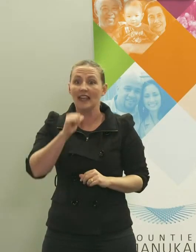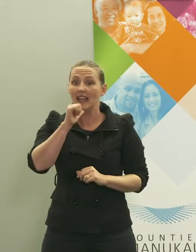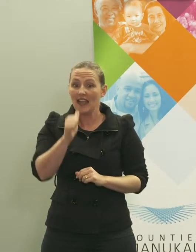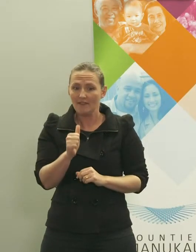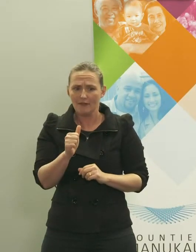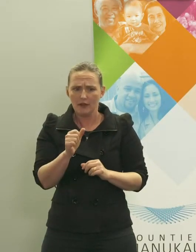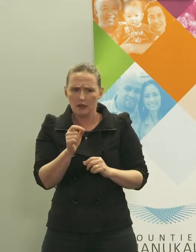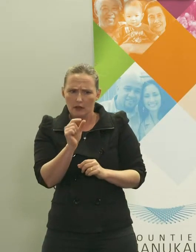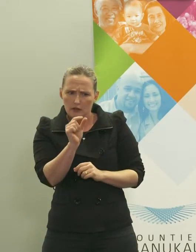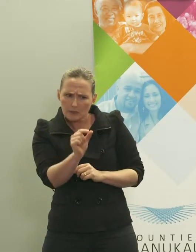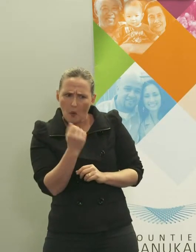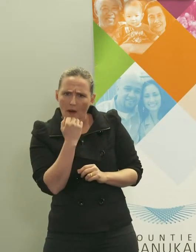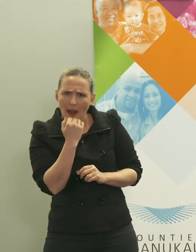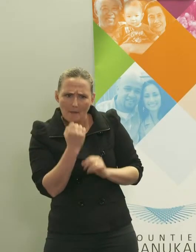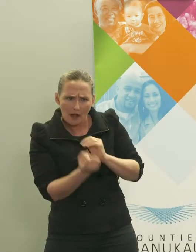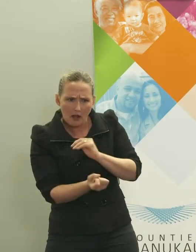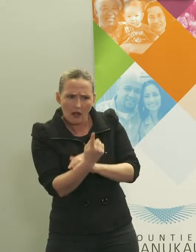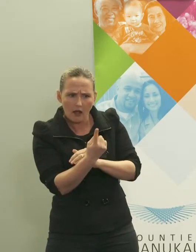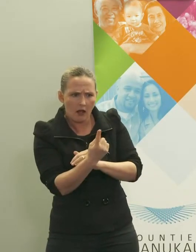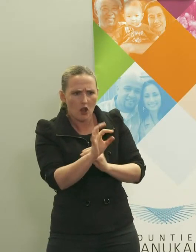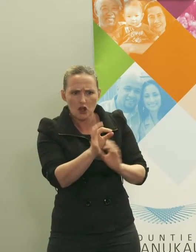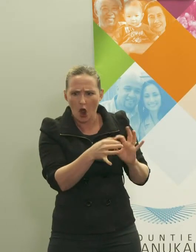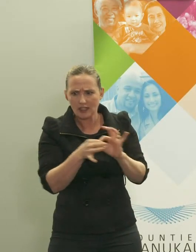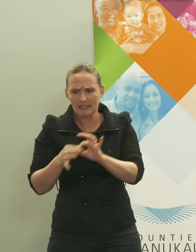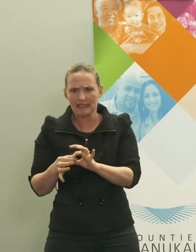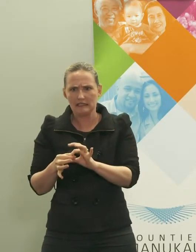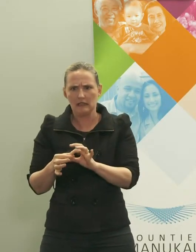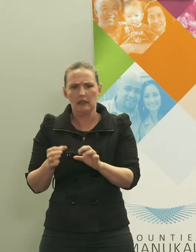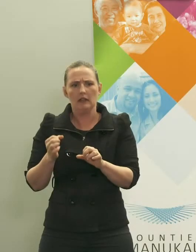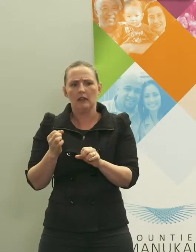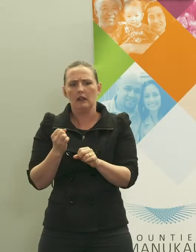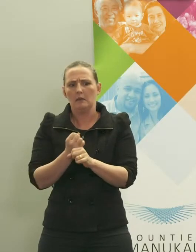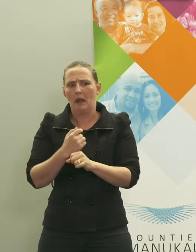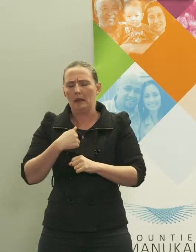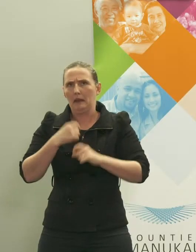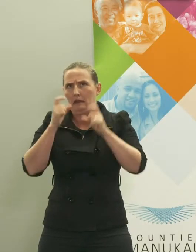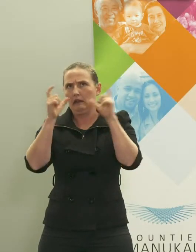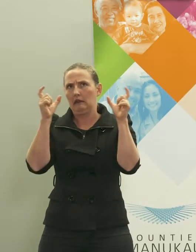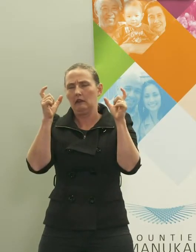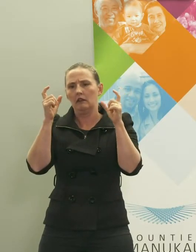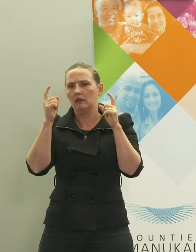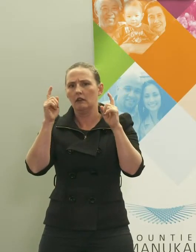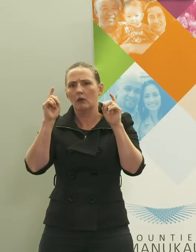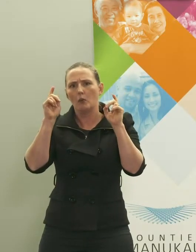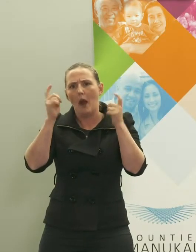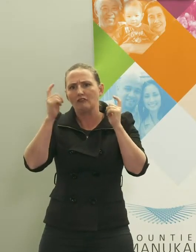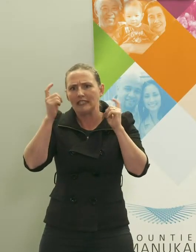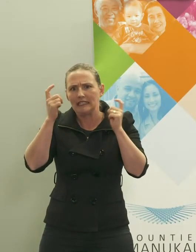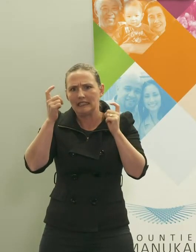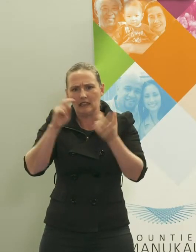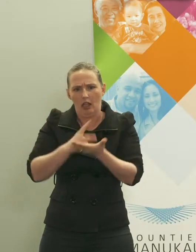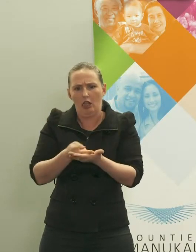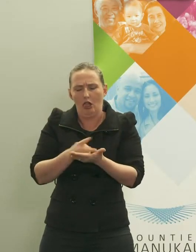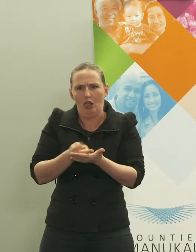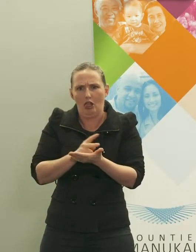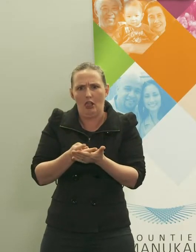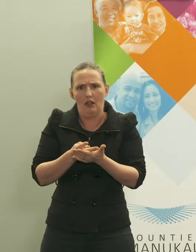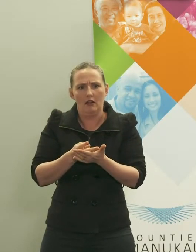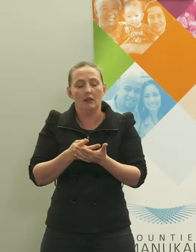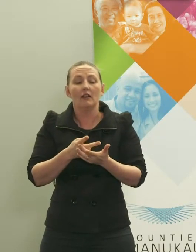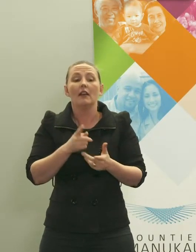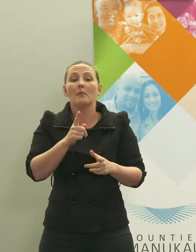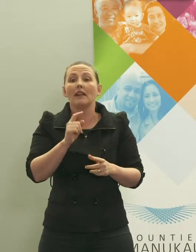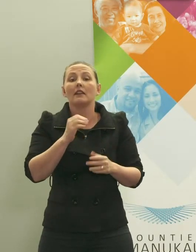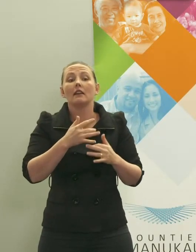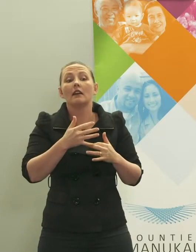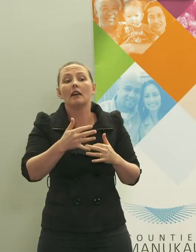to connect, those are the ones that frankly keep me lying awake at night worrying about. Normally, of course, they are linked, and we've